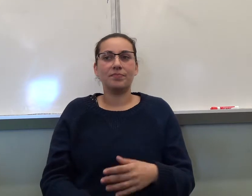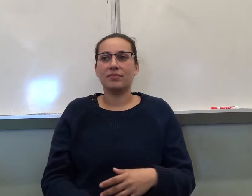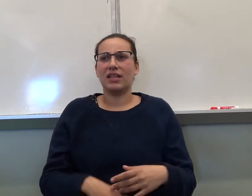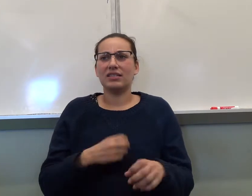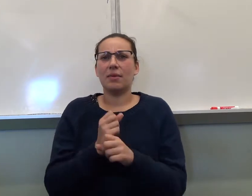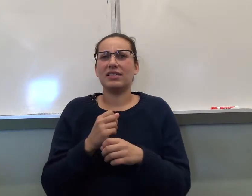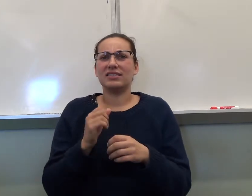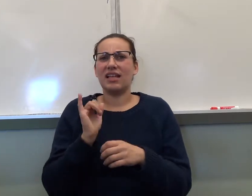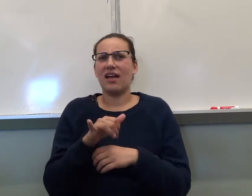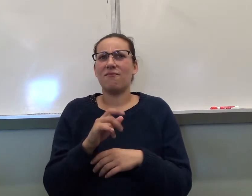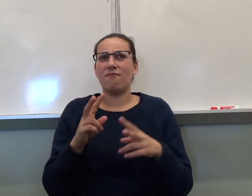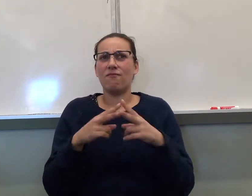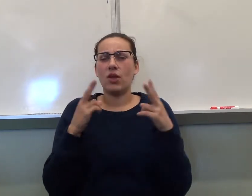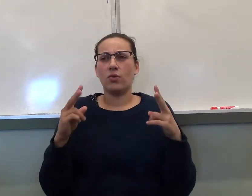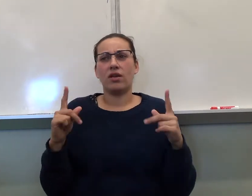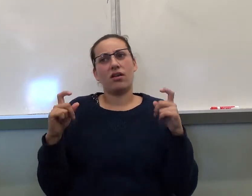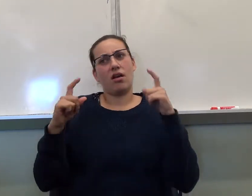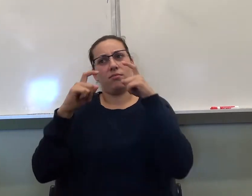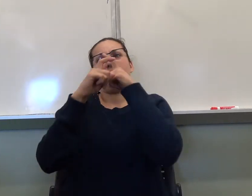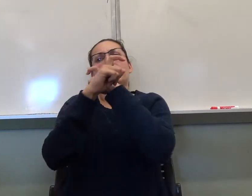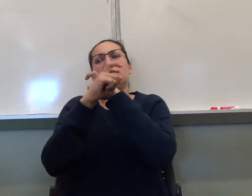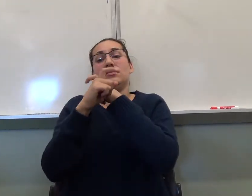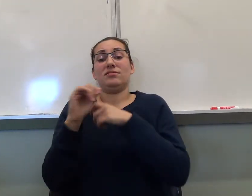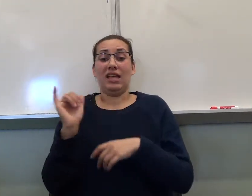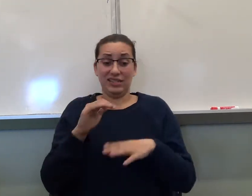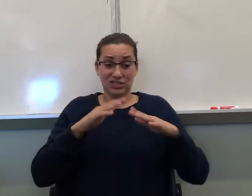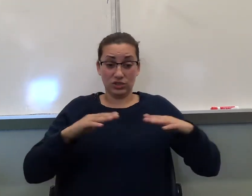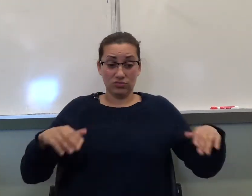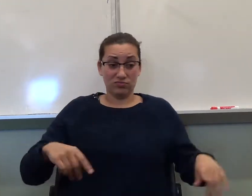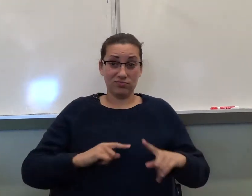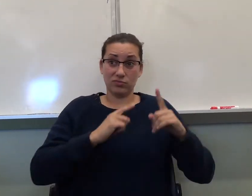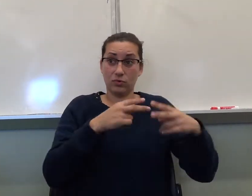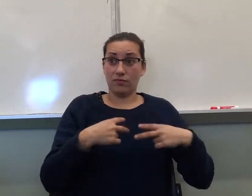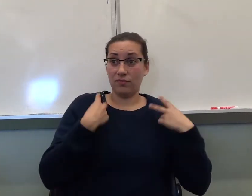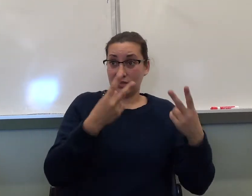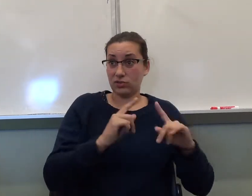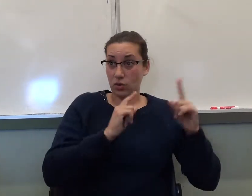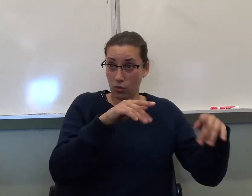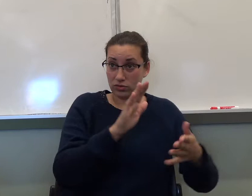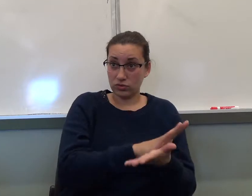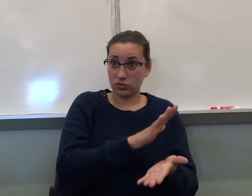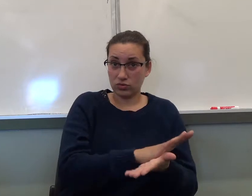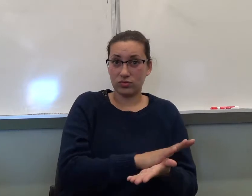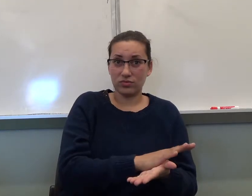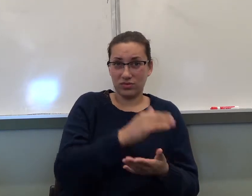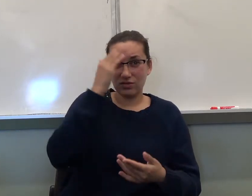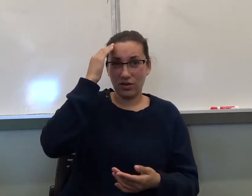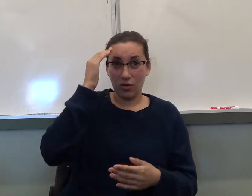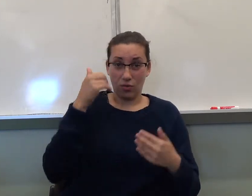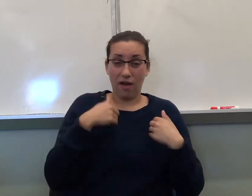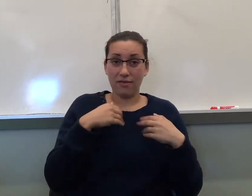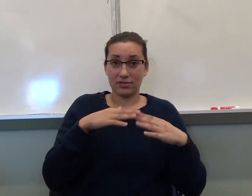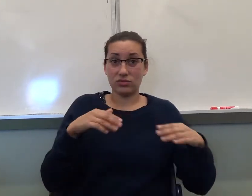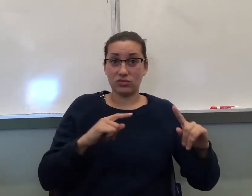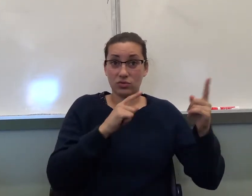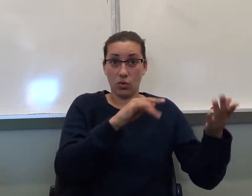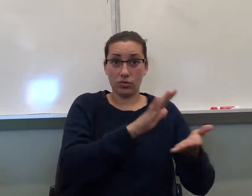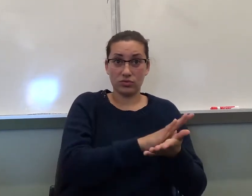complicated. And especially when children are going to school, I mean, if you have children who are attending school now and they're learning this kind of